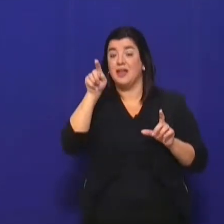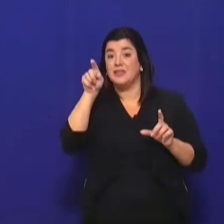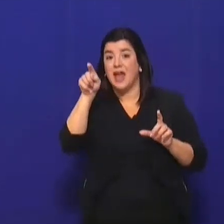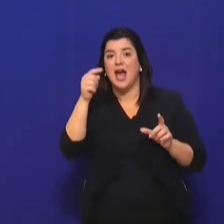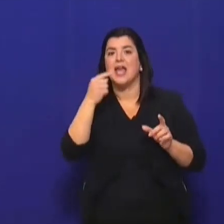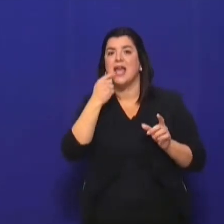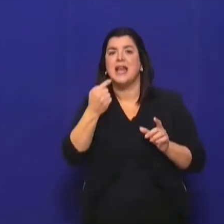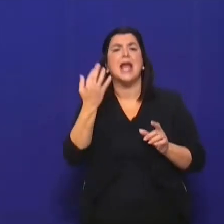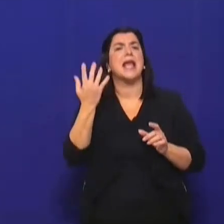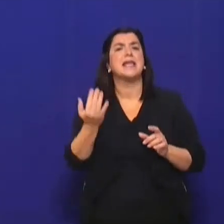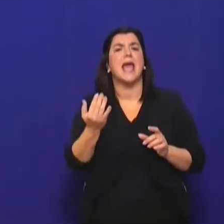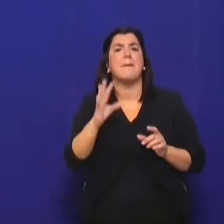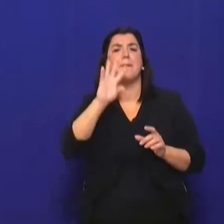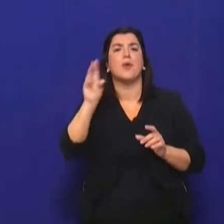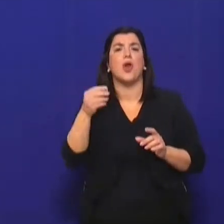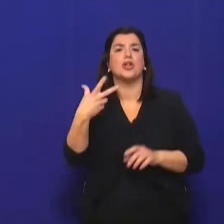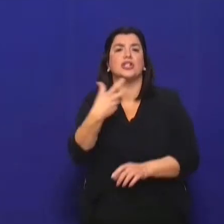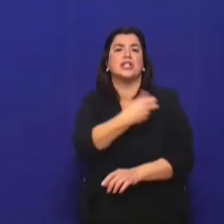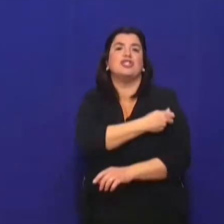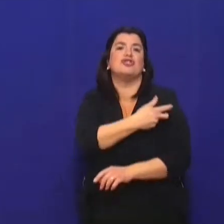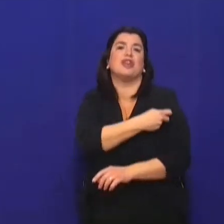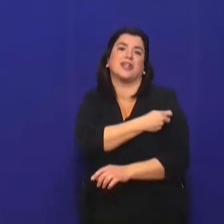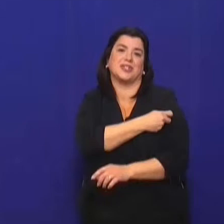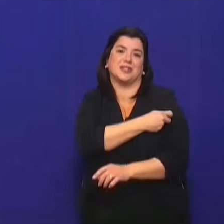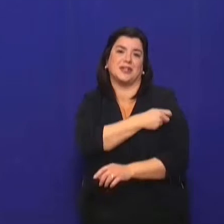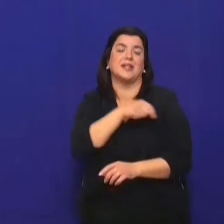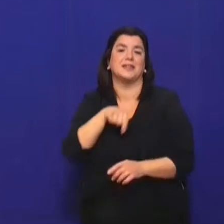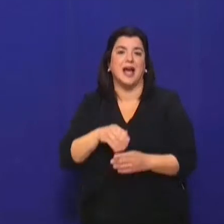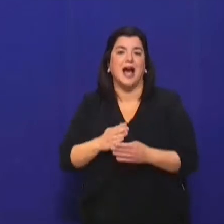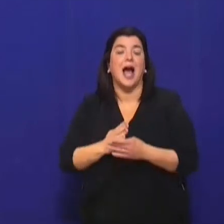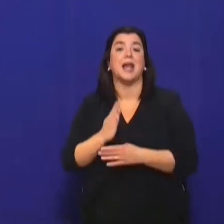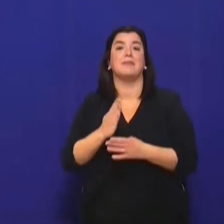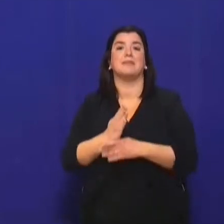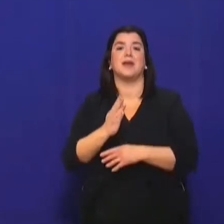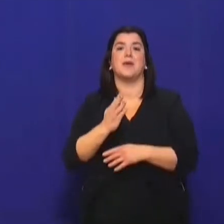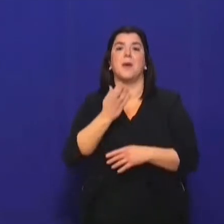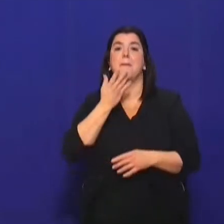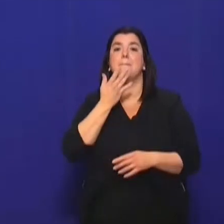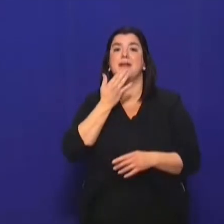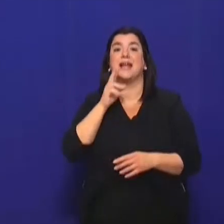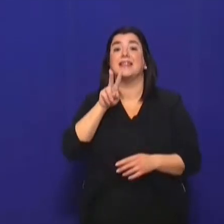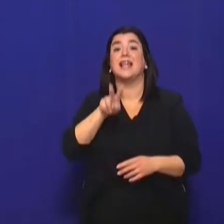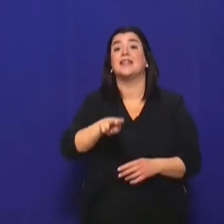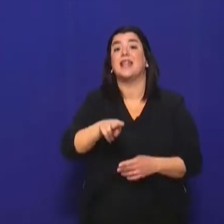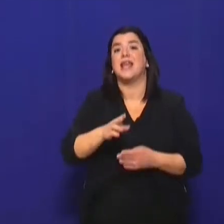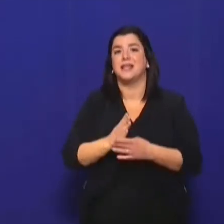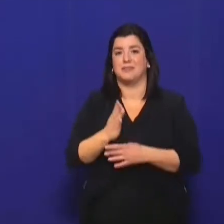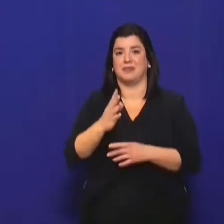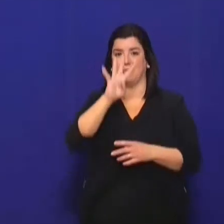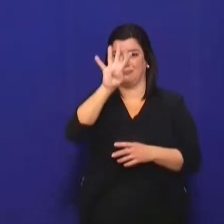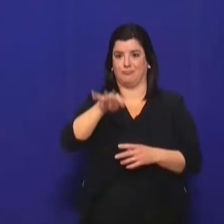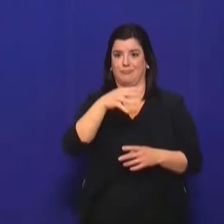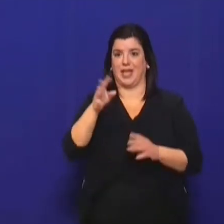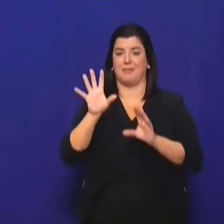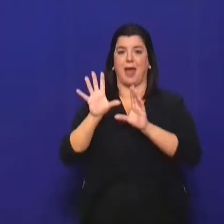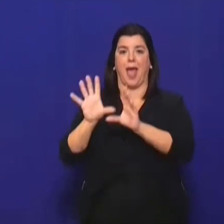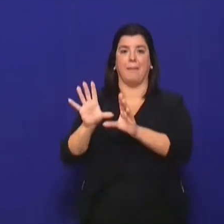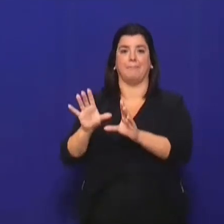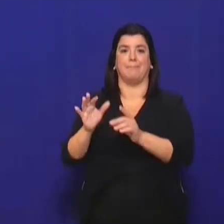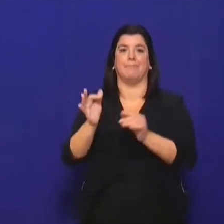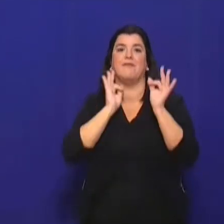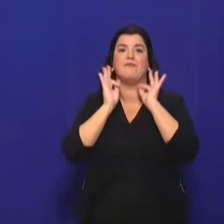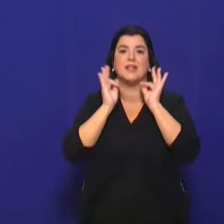ħankunu qegħdin jingħataw ukoll. Ġifier nibdew b'dan l-infografik propju minn nhar it-tnejn li ġej ikun hemm id-dettalji hemmhekk